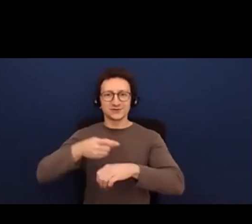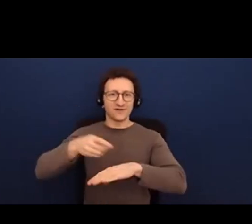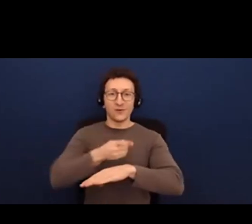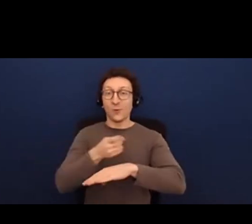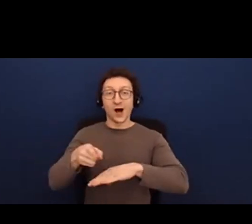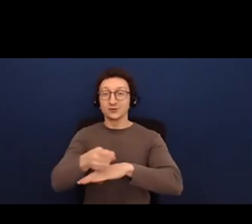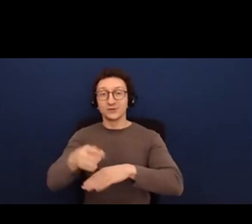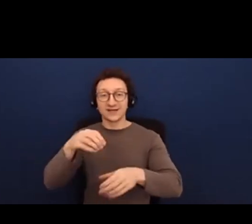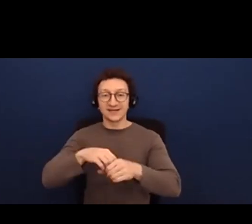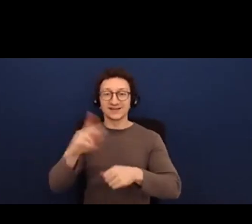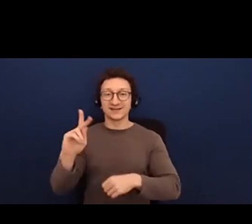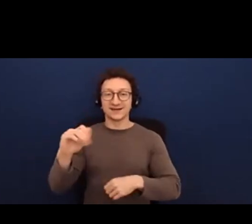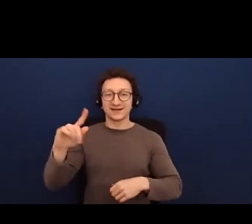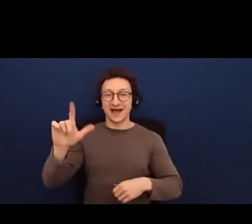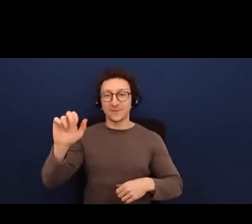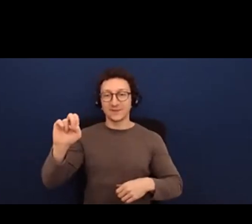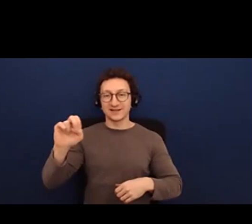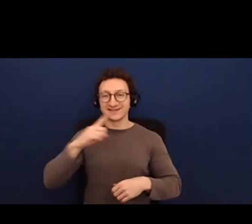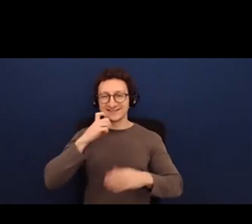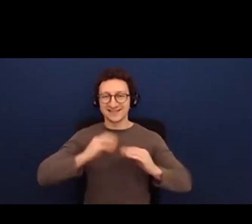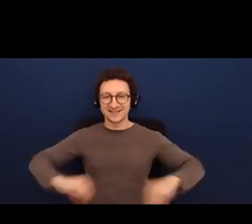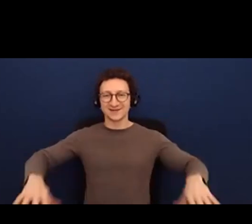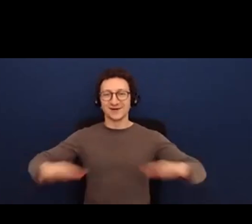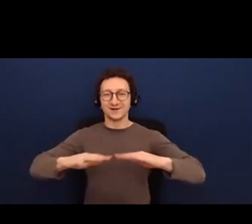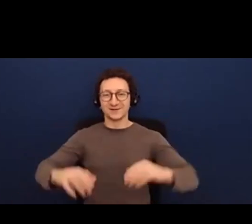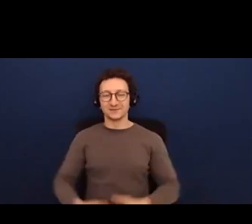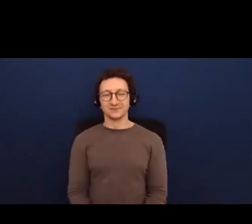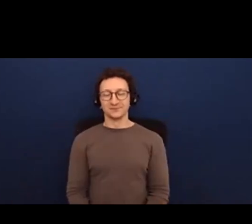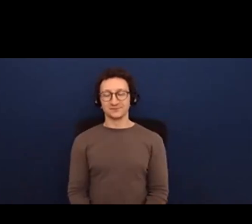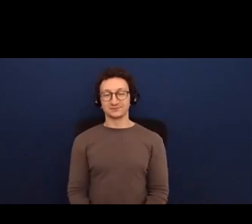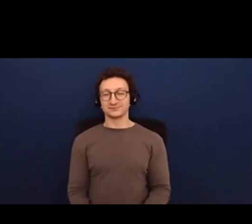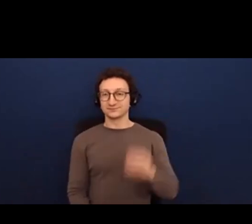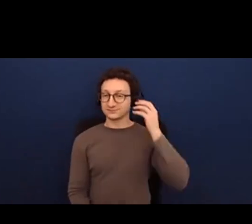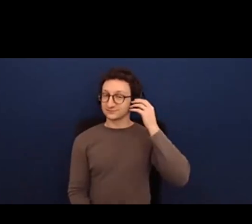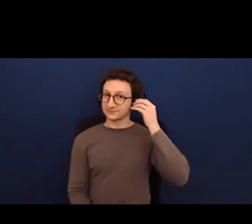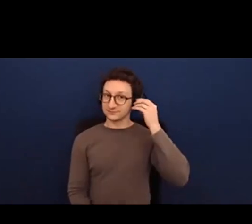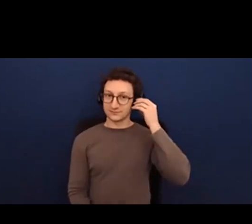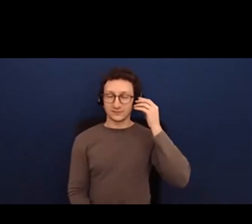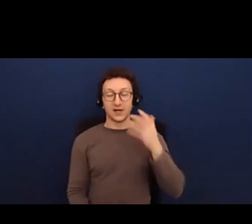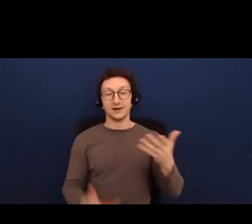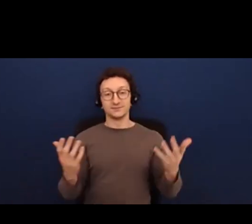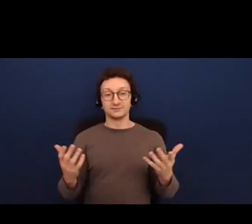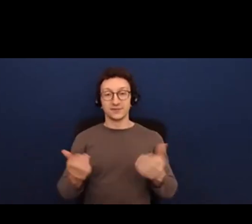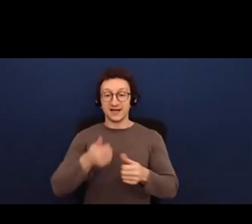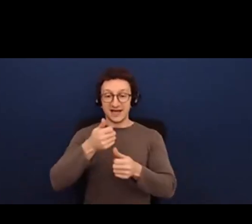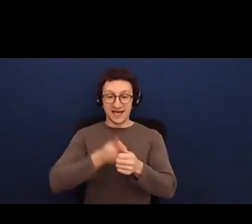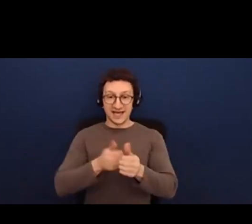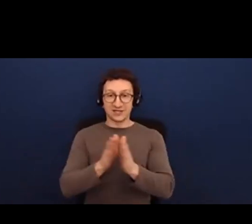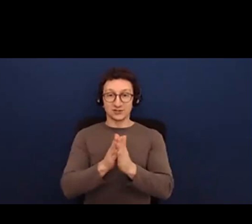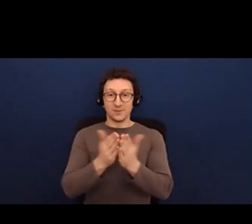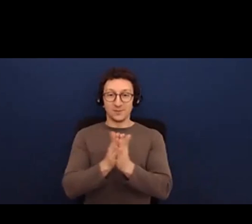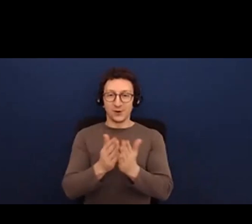Kaplan desert? Well, the point is that every one of my books is devoted to my